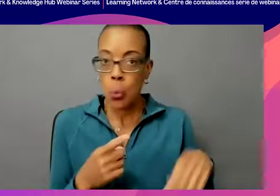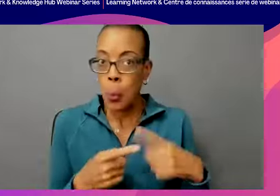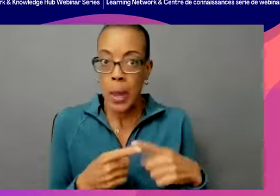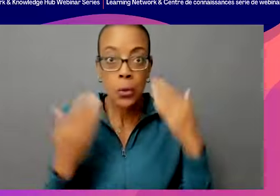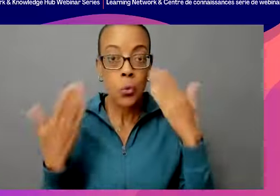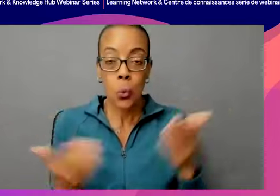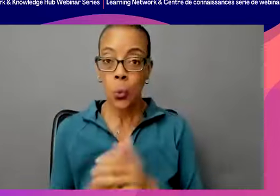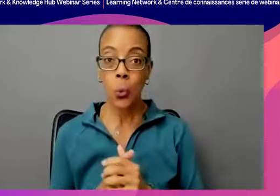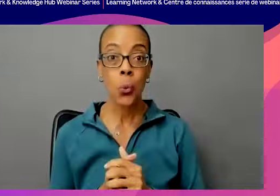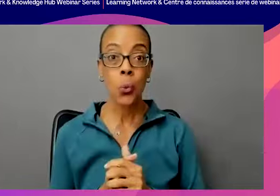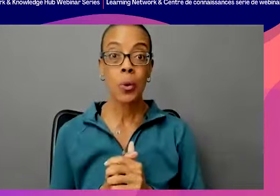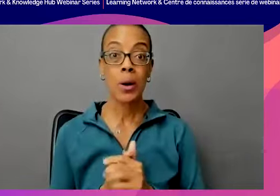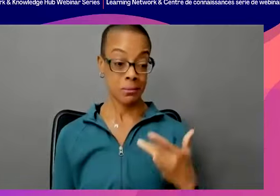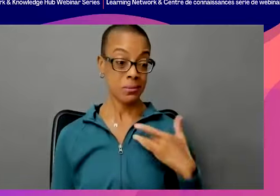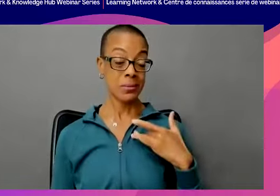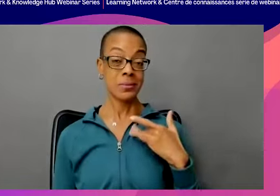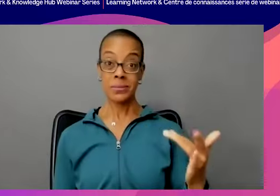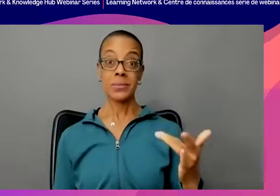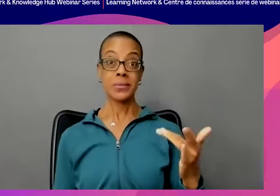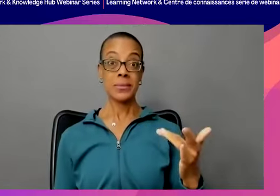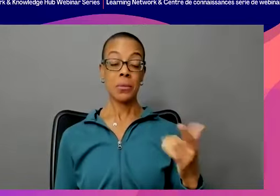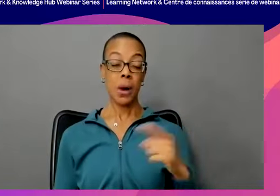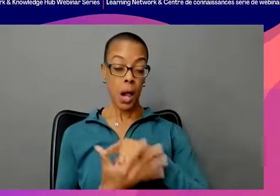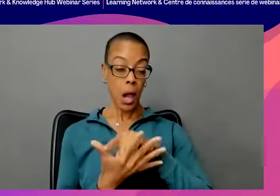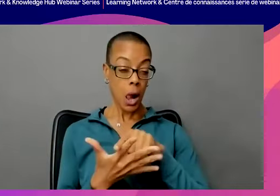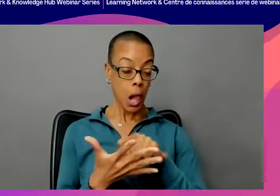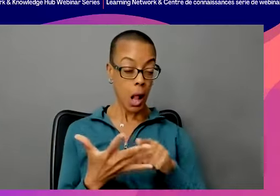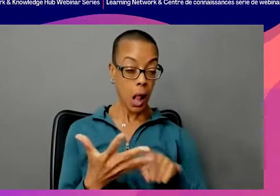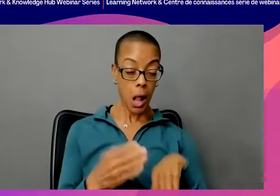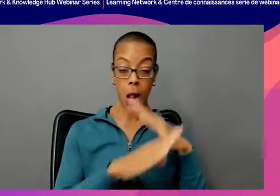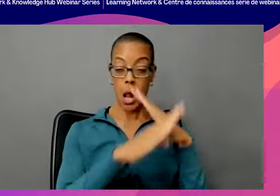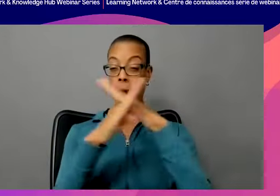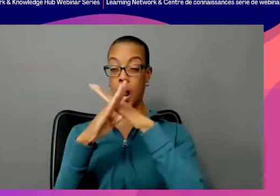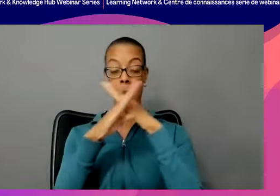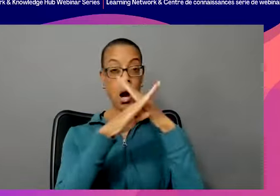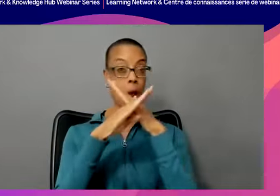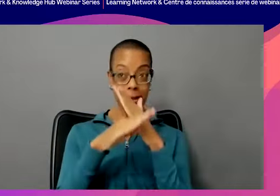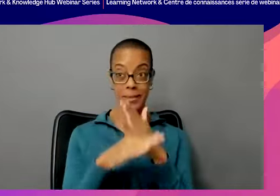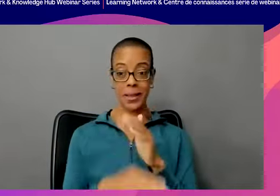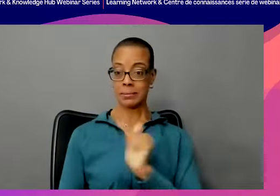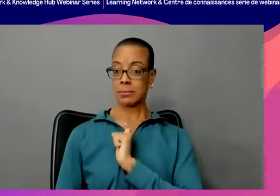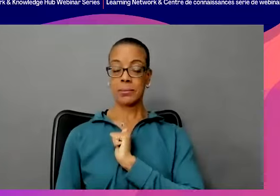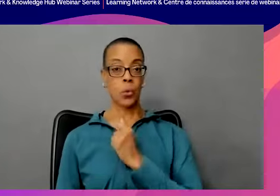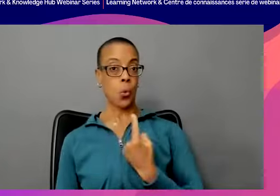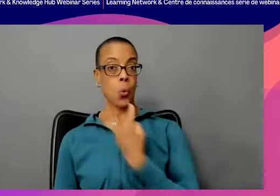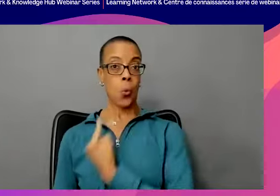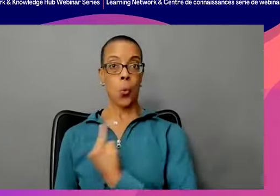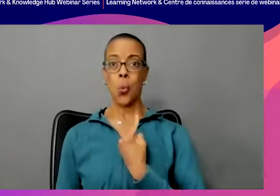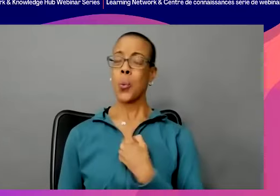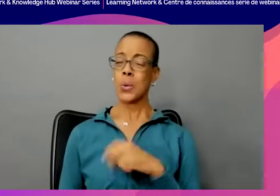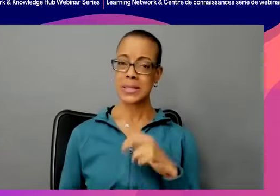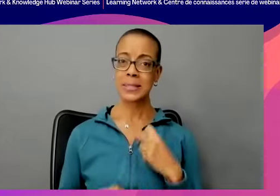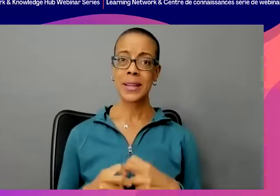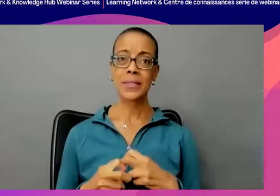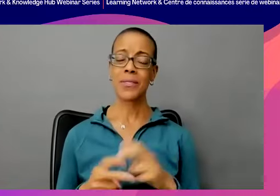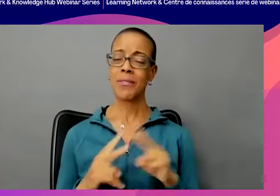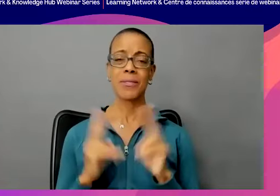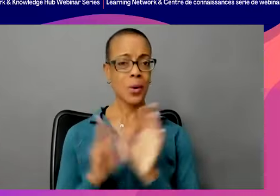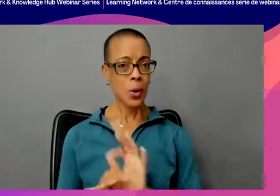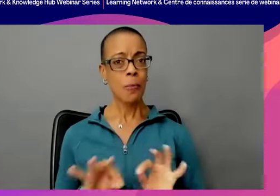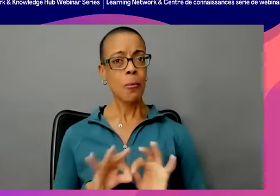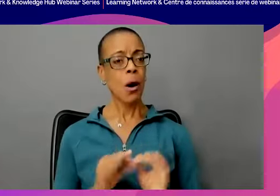Side, quite often we're navigating all these systems by ourselves. You know, so it's really important to be able to help